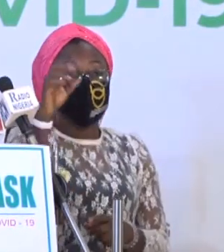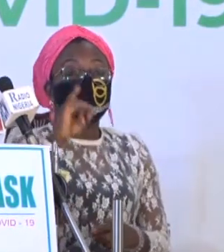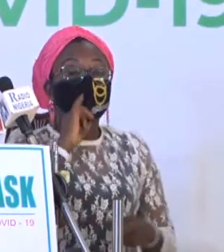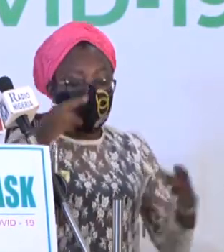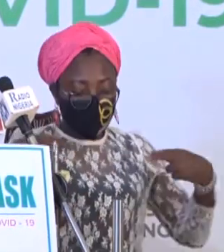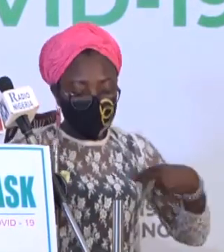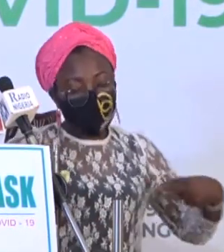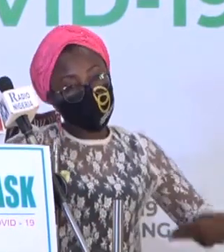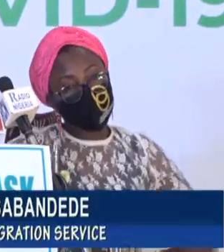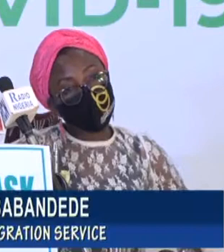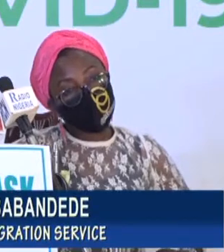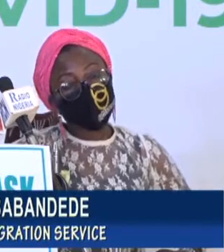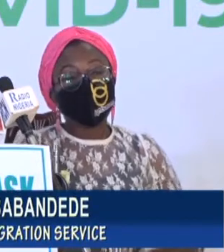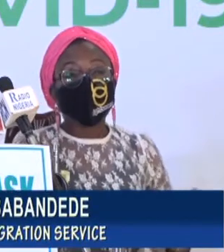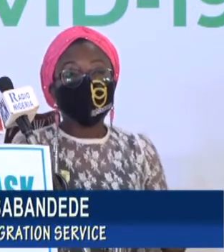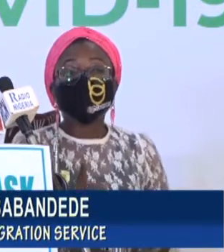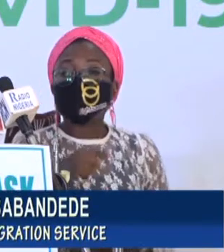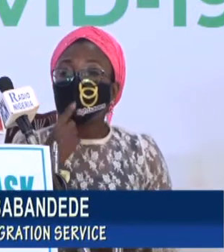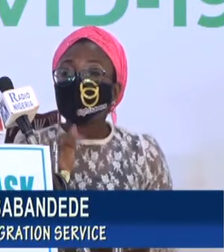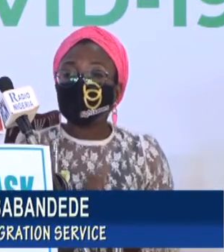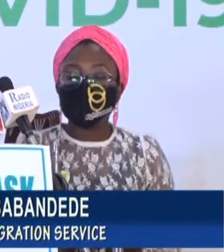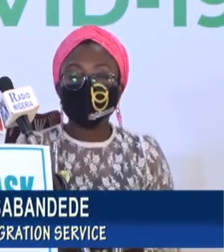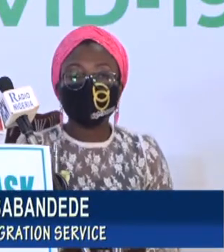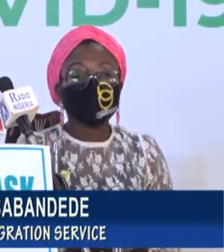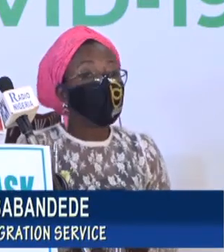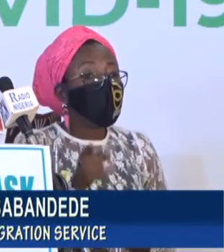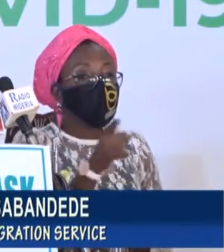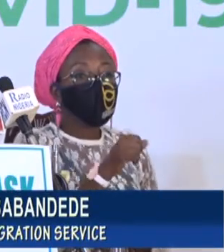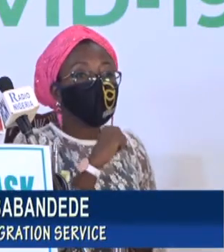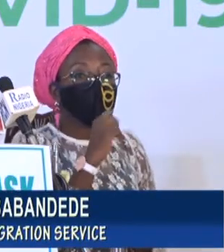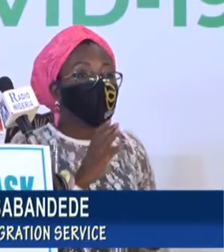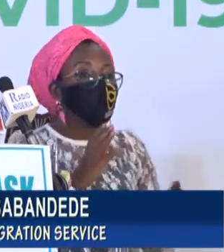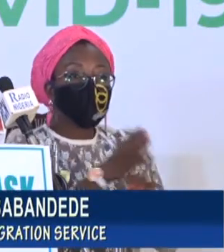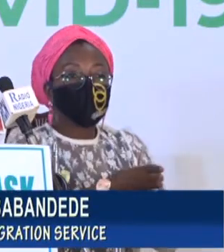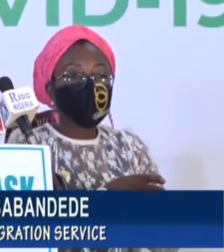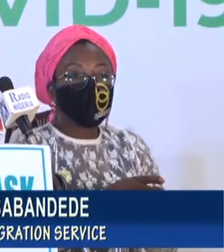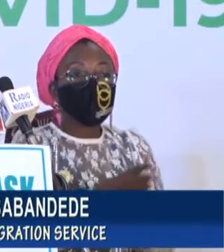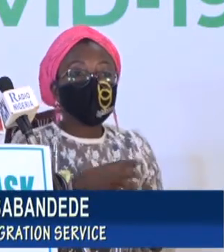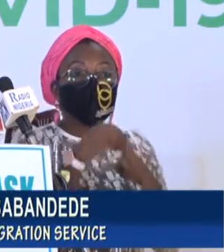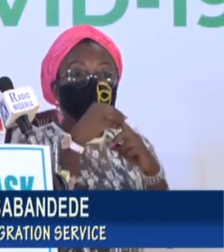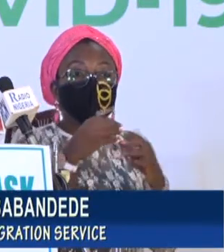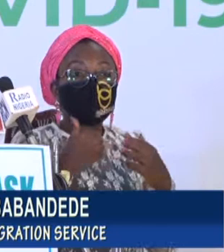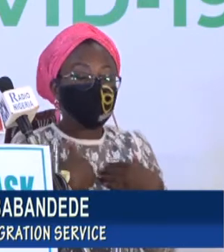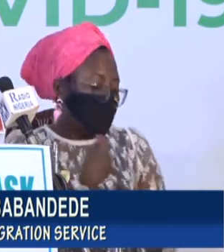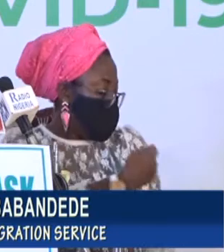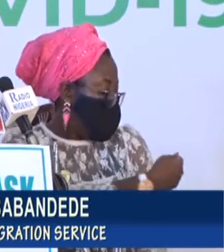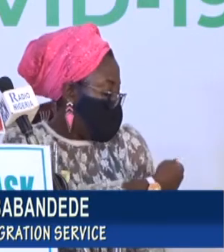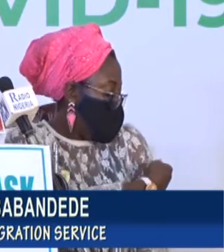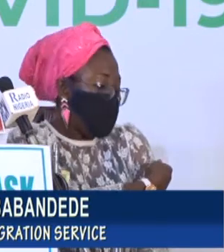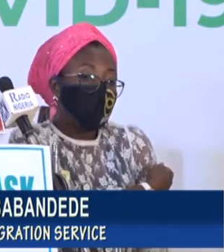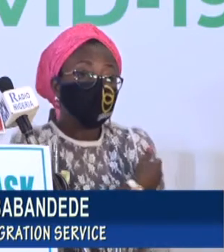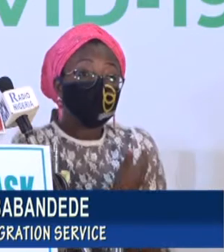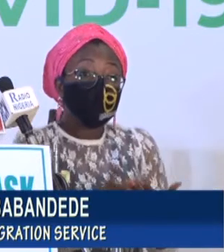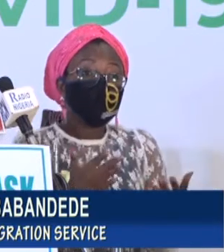certificate. I would like to assure you in the future is that you may not be able to cross borders until probably you have vaccination or you have COVID